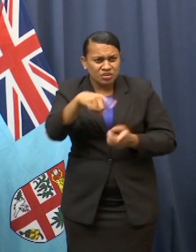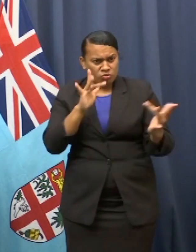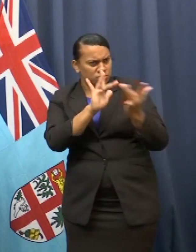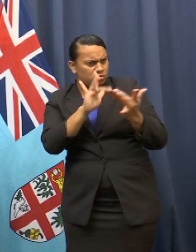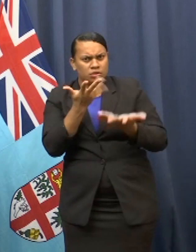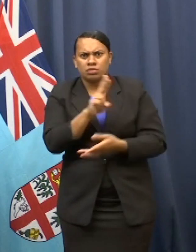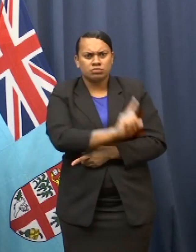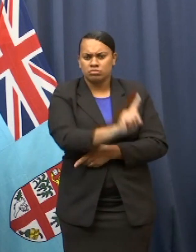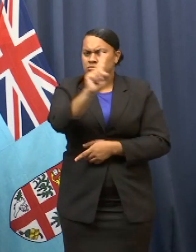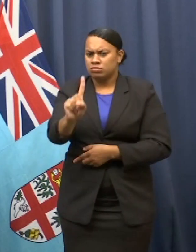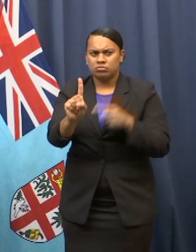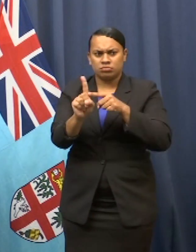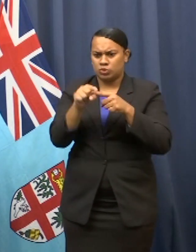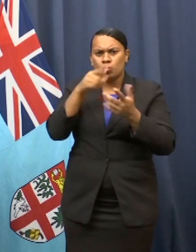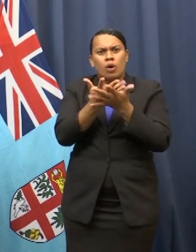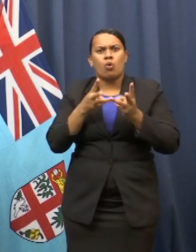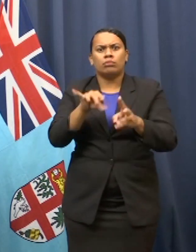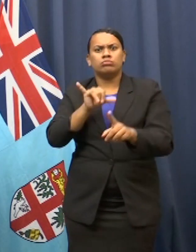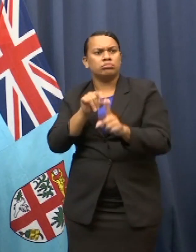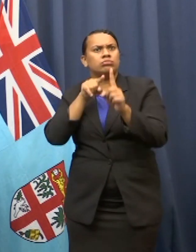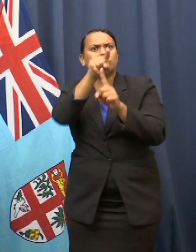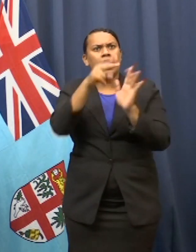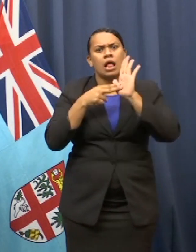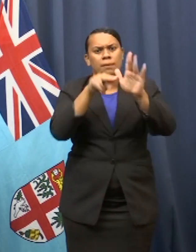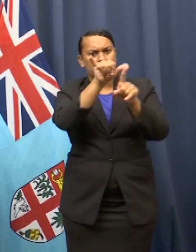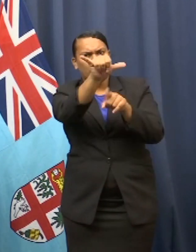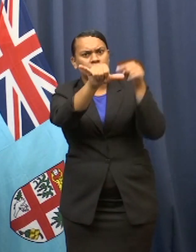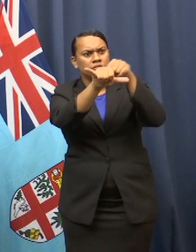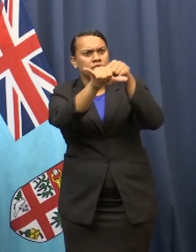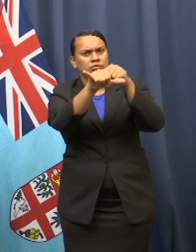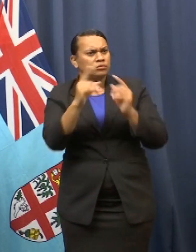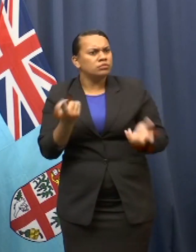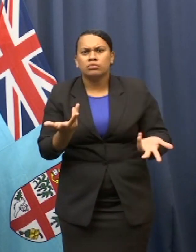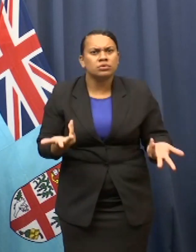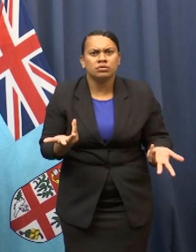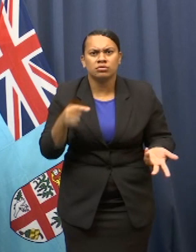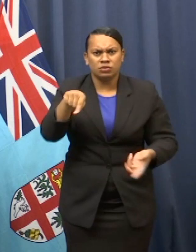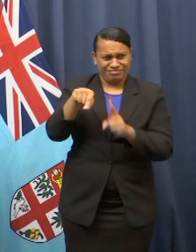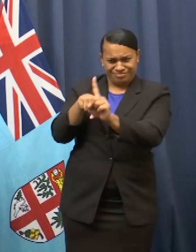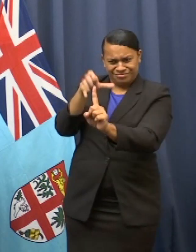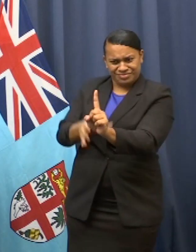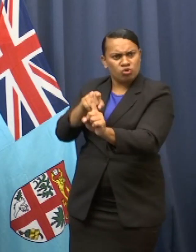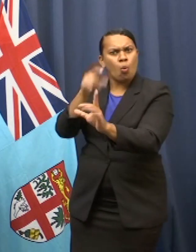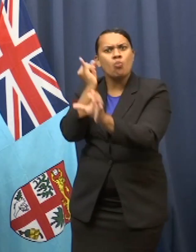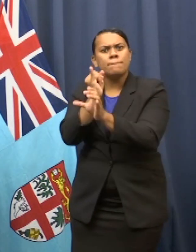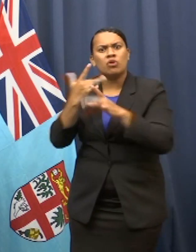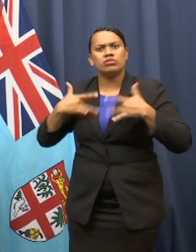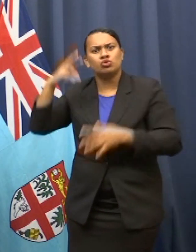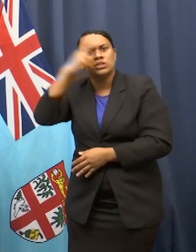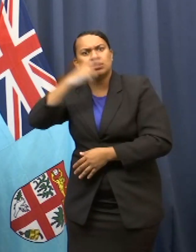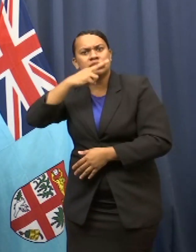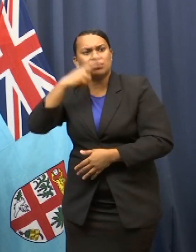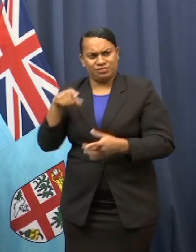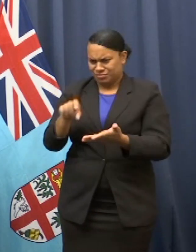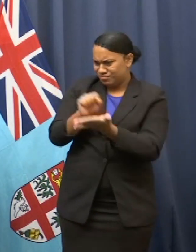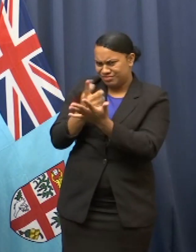Airport, and on the plane itself. Her crimes put lives at risk and an affront